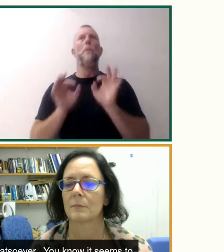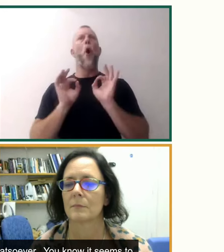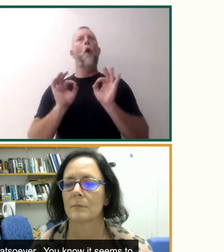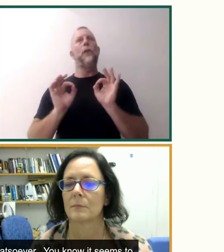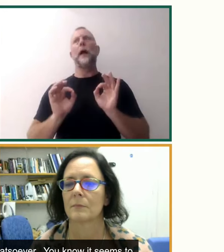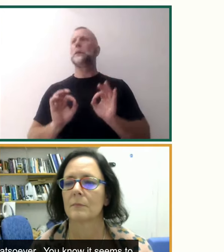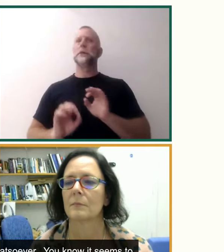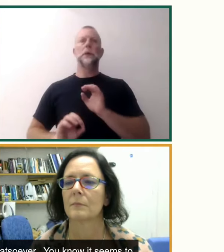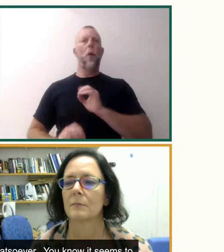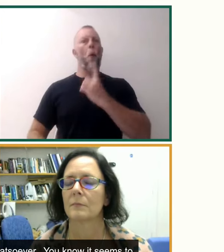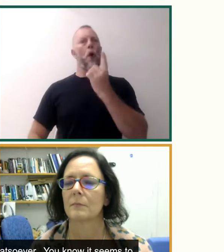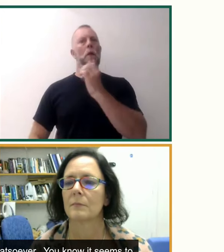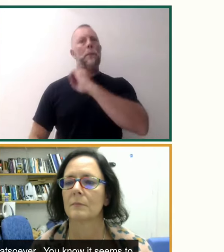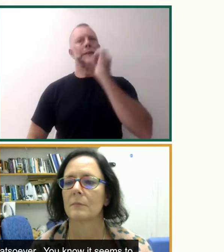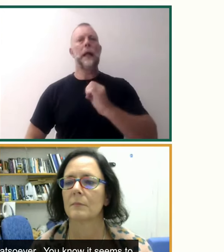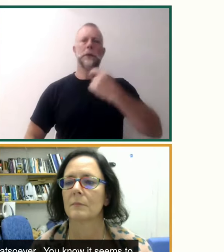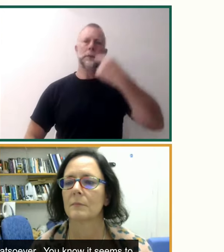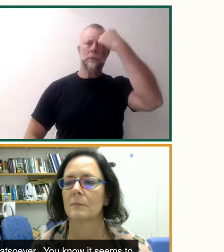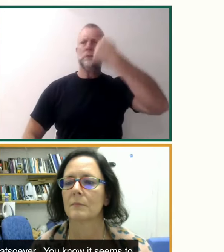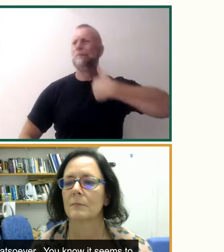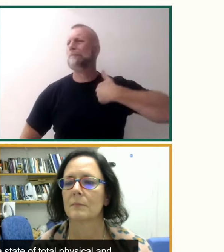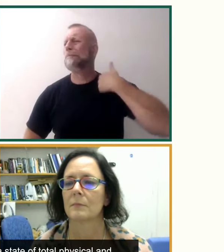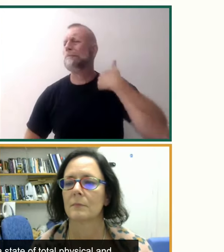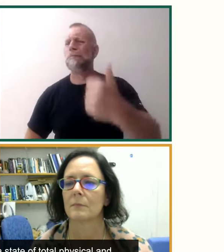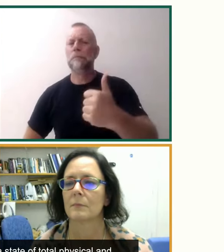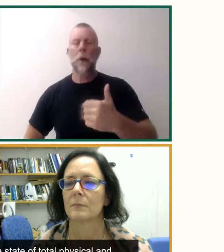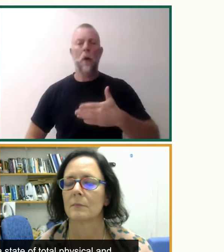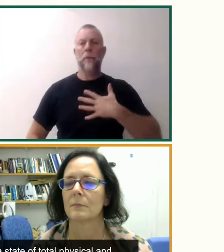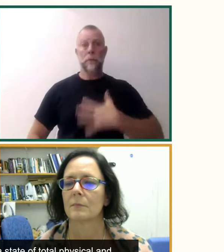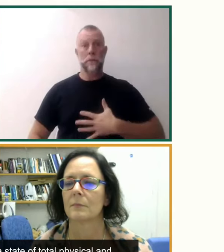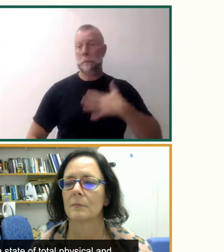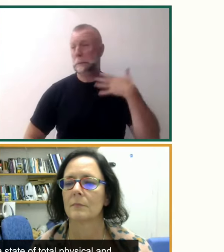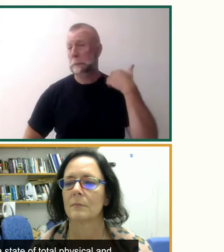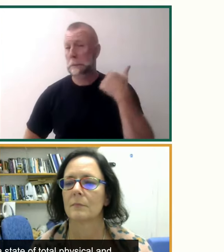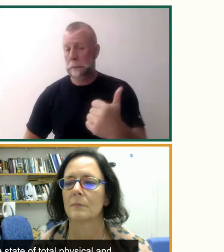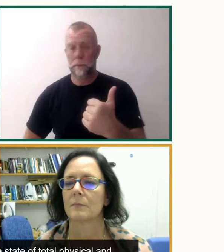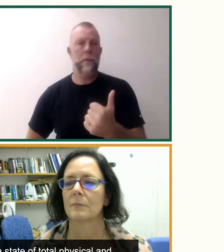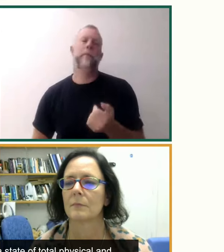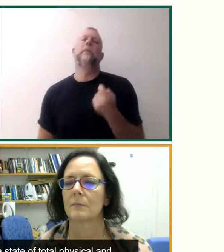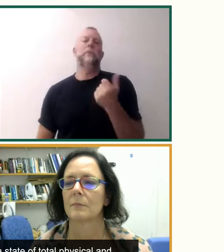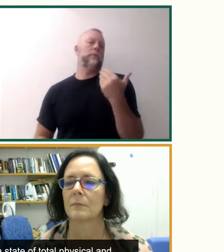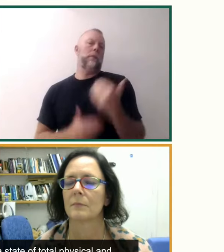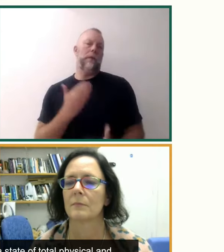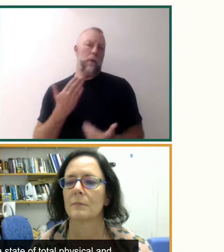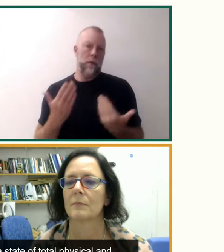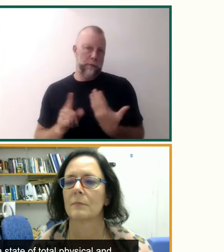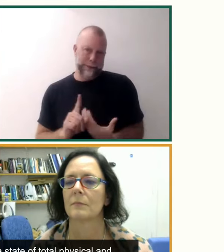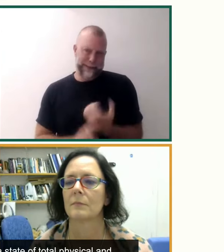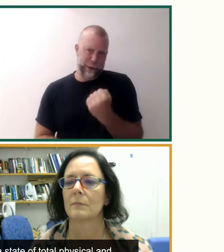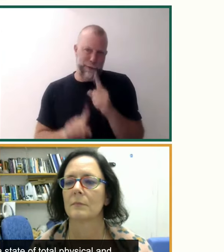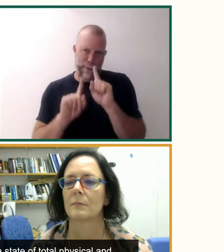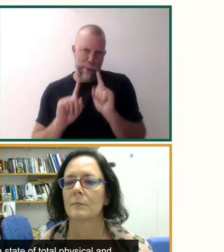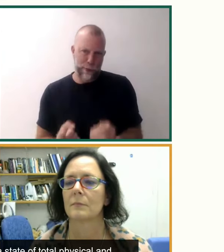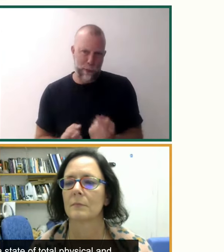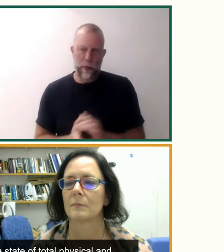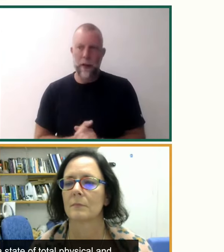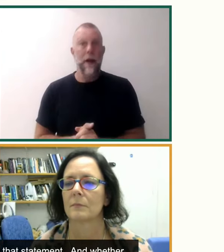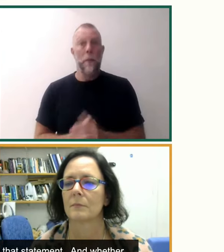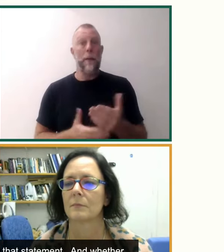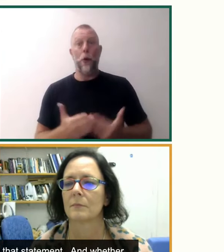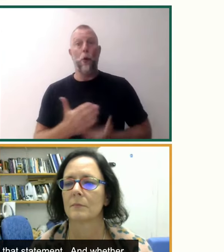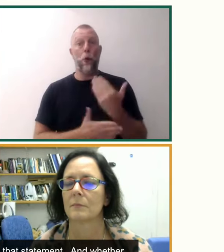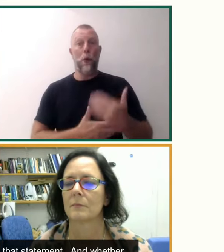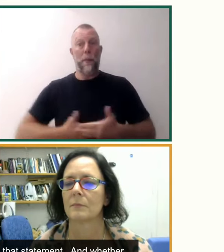physical and mental well-being as described by that founding statement. And whether they're a newborn baby or whether